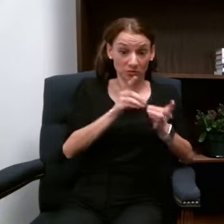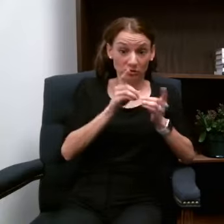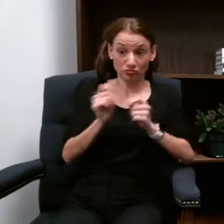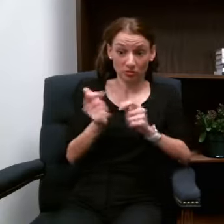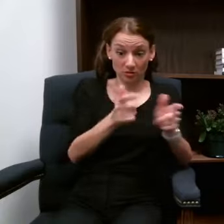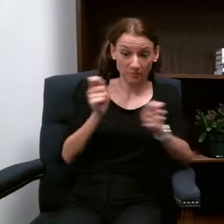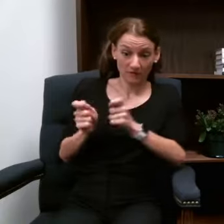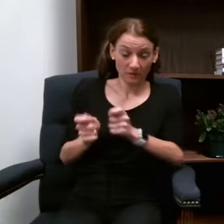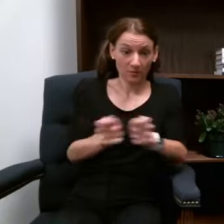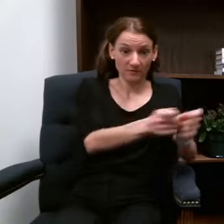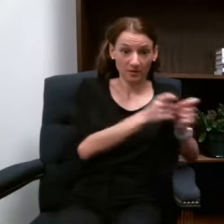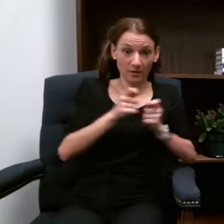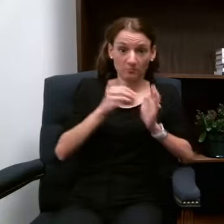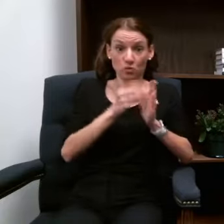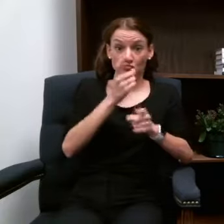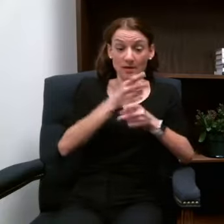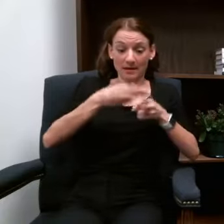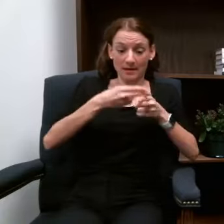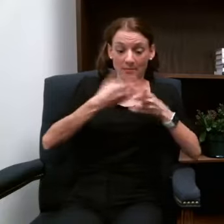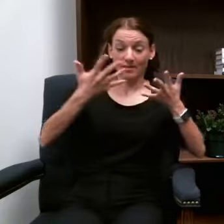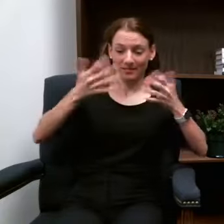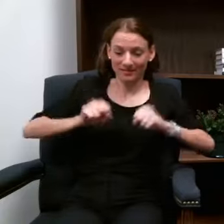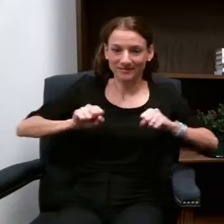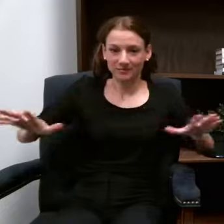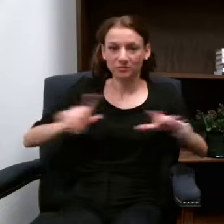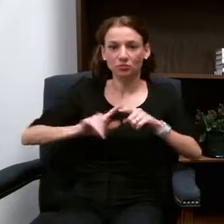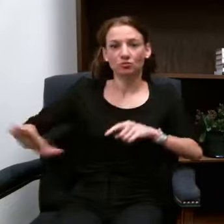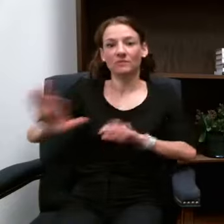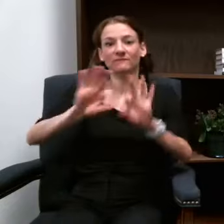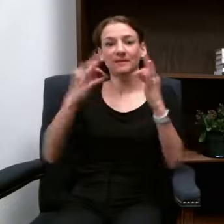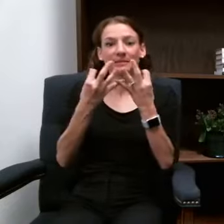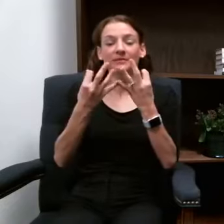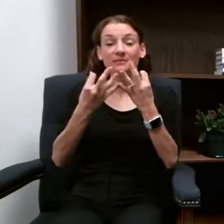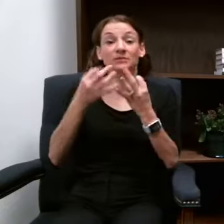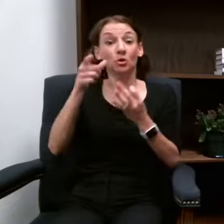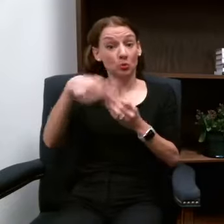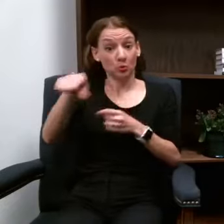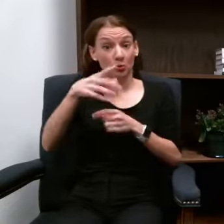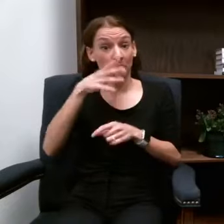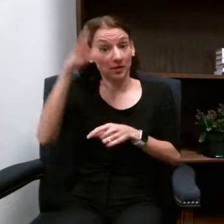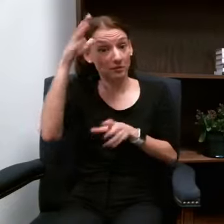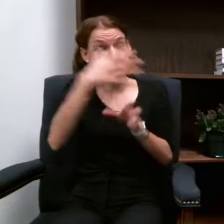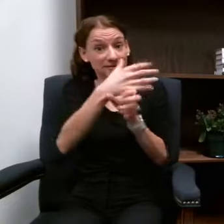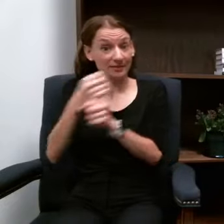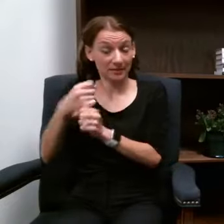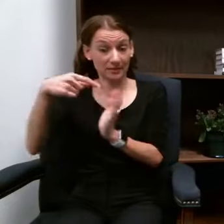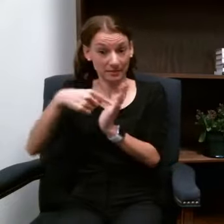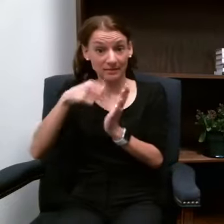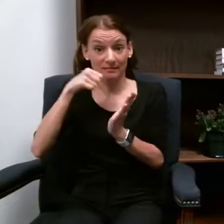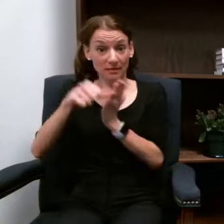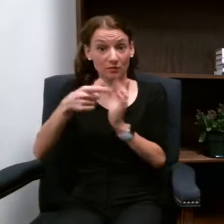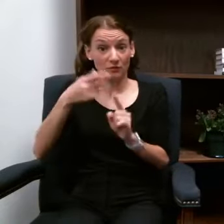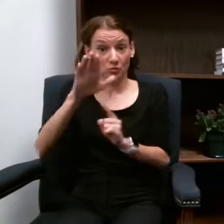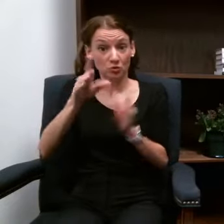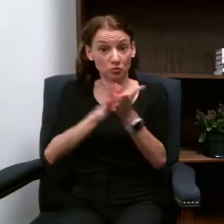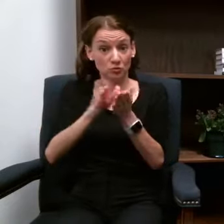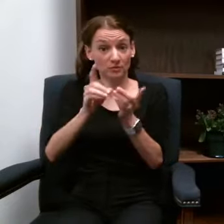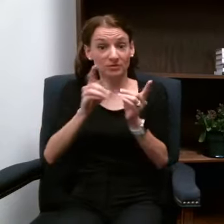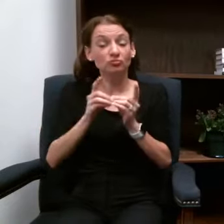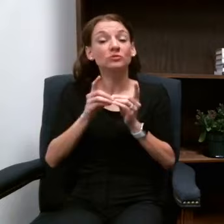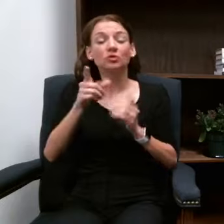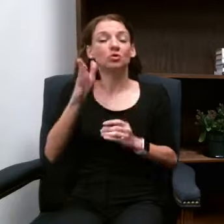every family. Once you receive that notice, you'll have the most current information if you